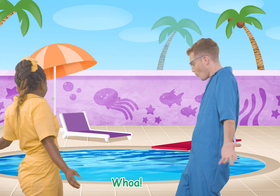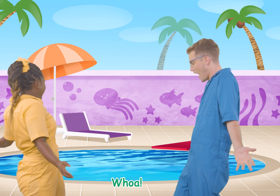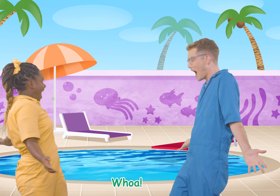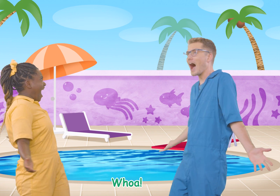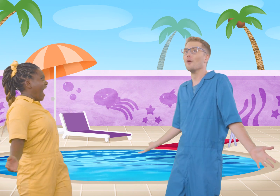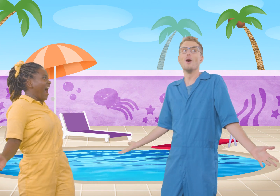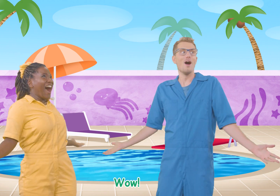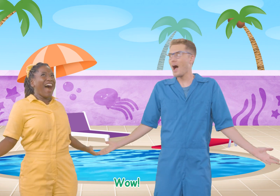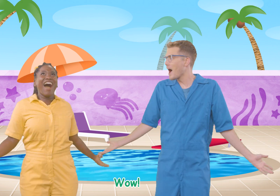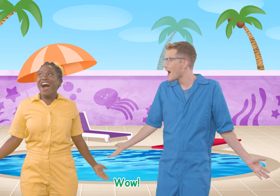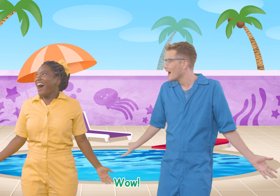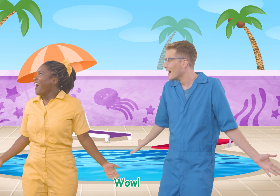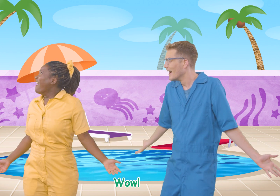Whoa! Wow!